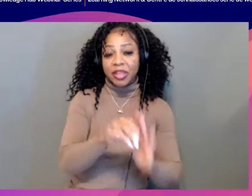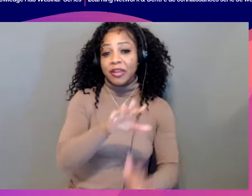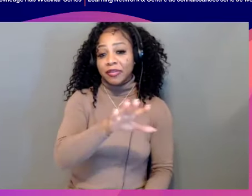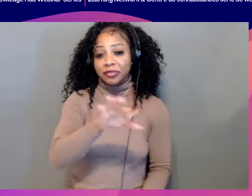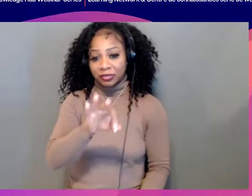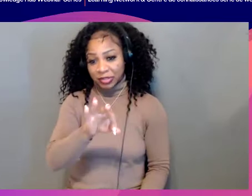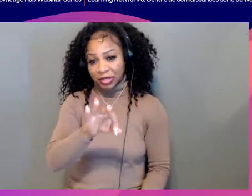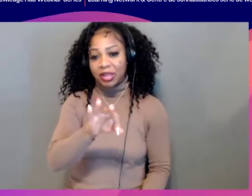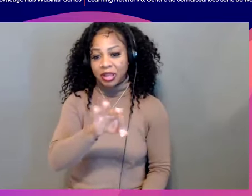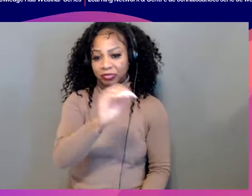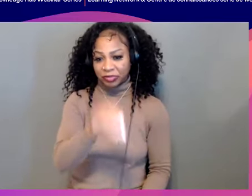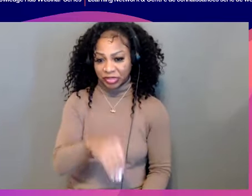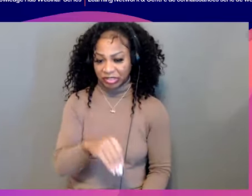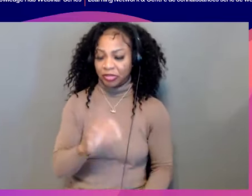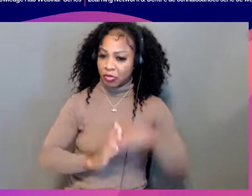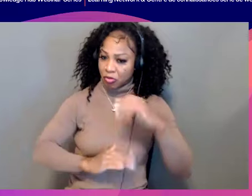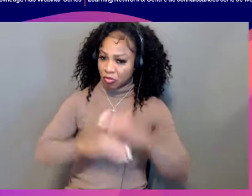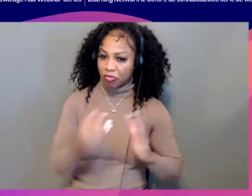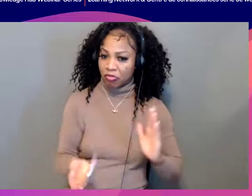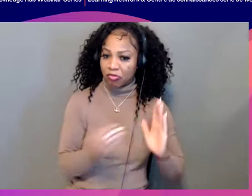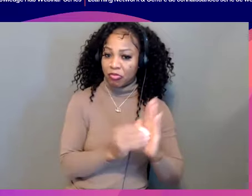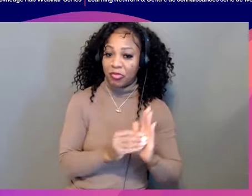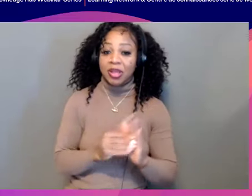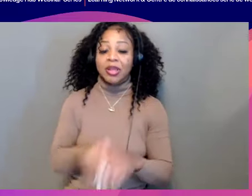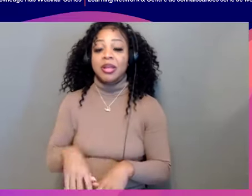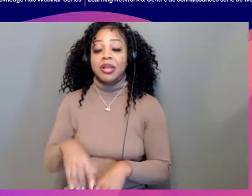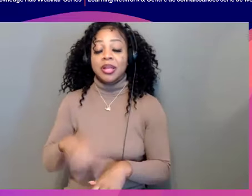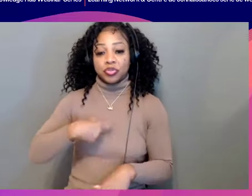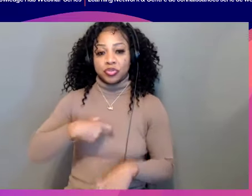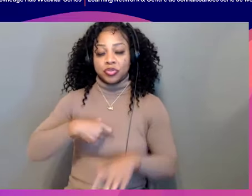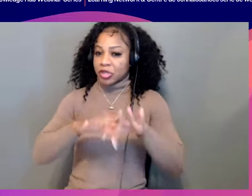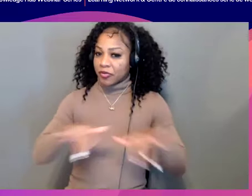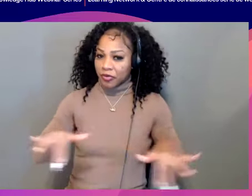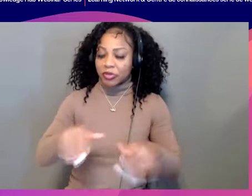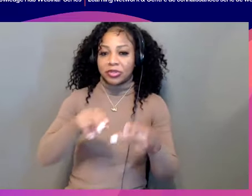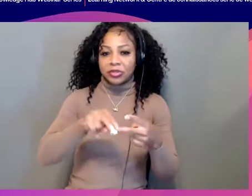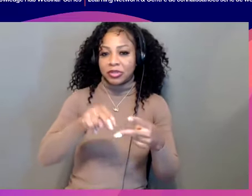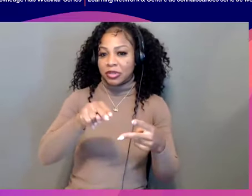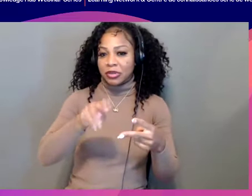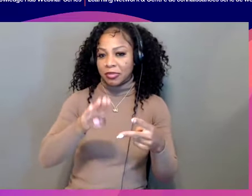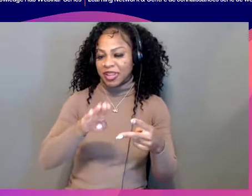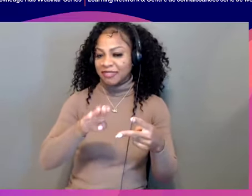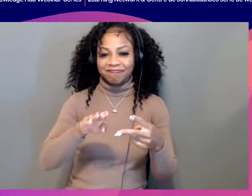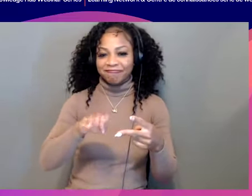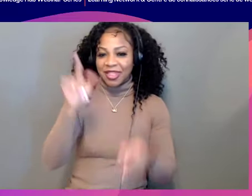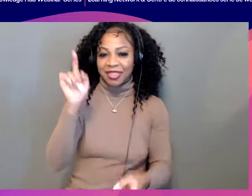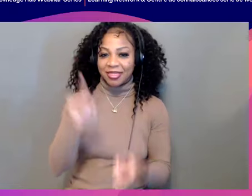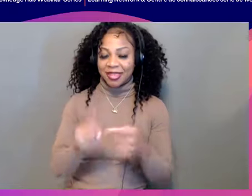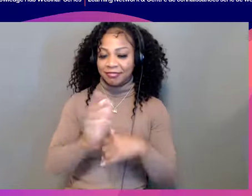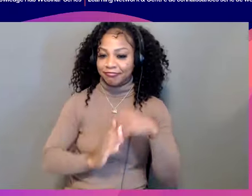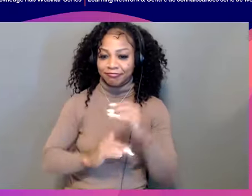sharing information about their gender identity, and gender diverse and non-binary respondents were less